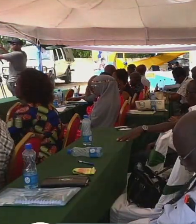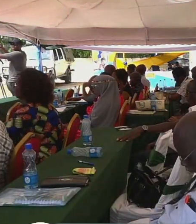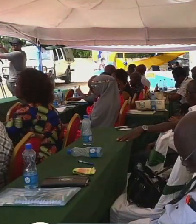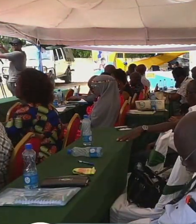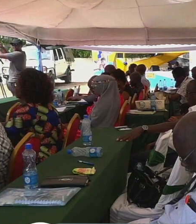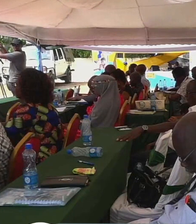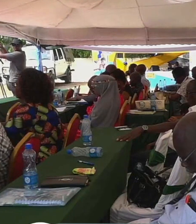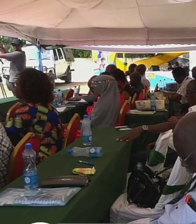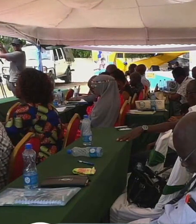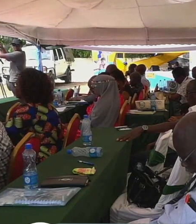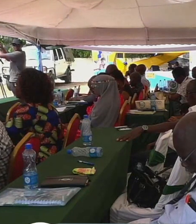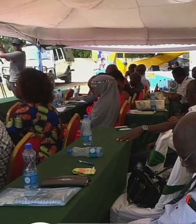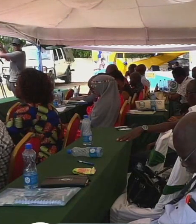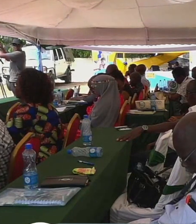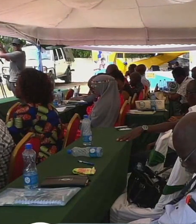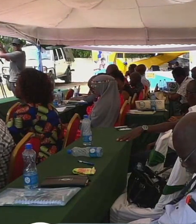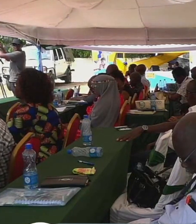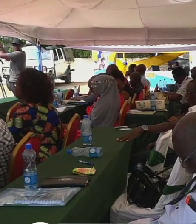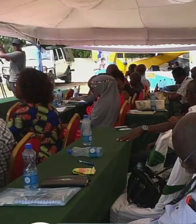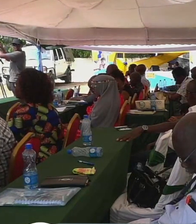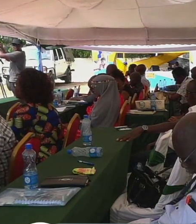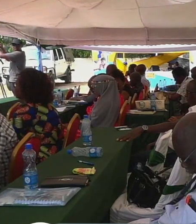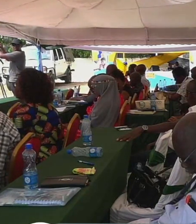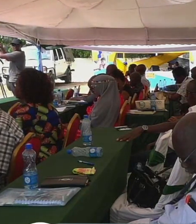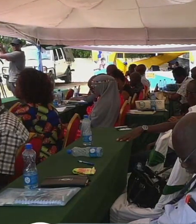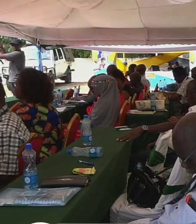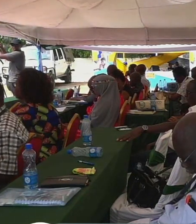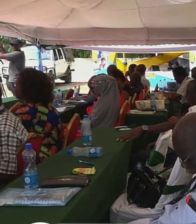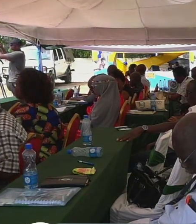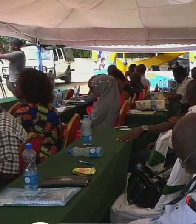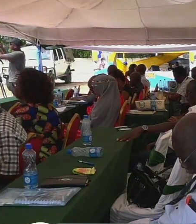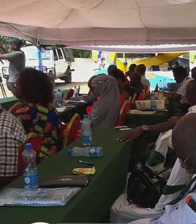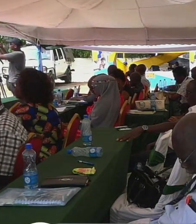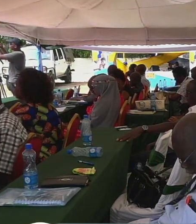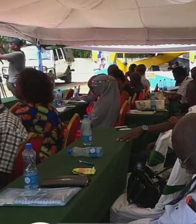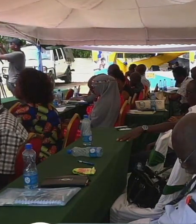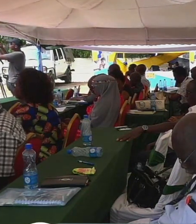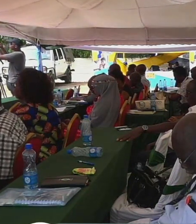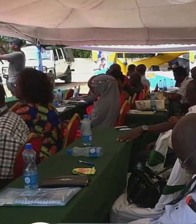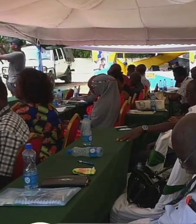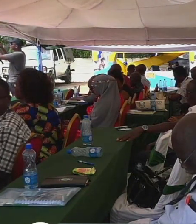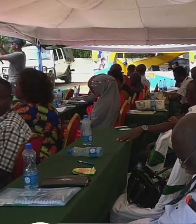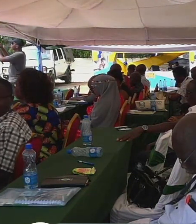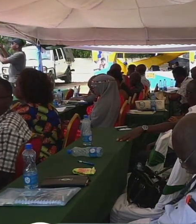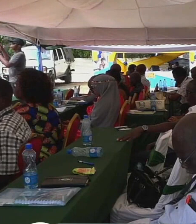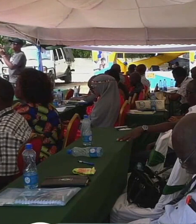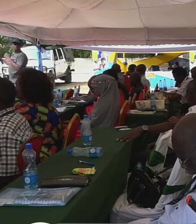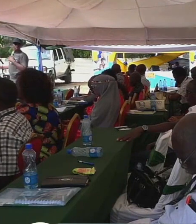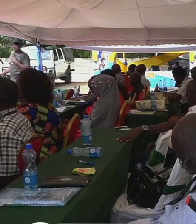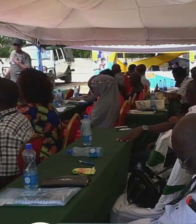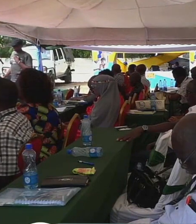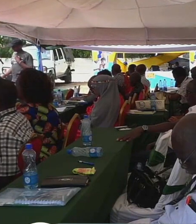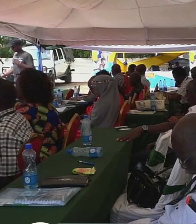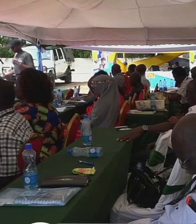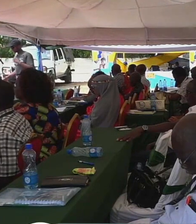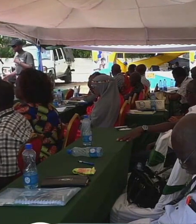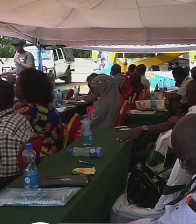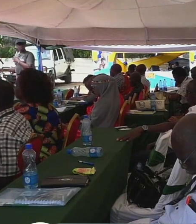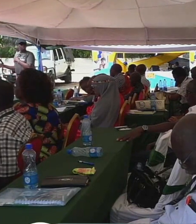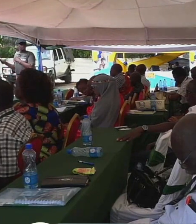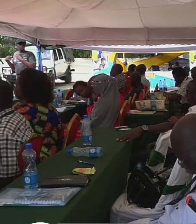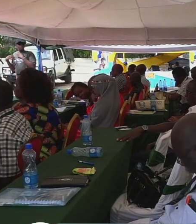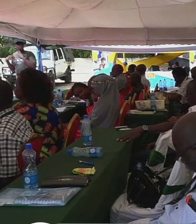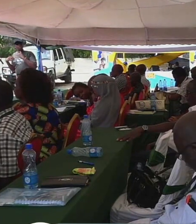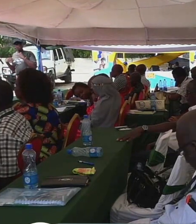a safe trip and we welcome you again to Turkana. For those who are staying, would like you